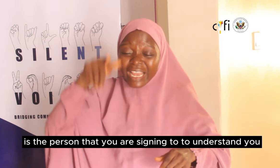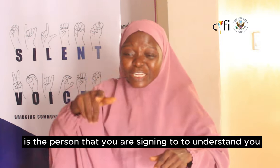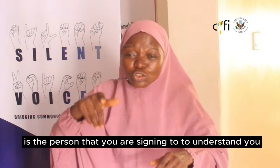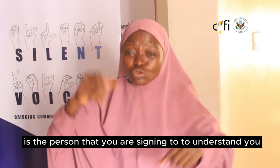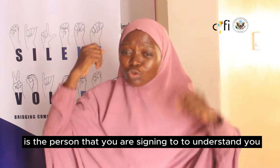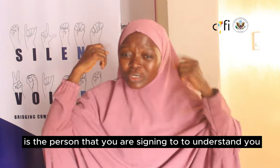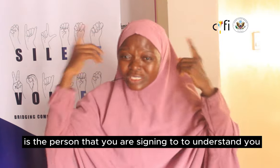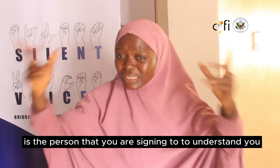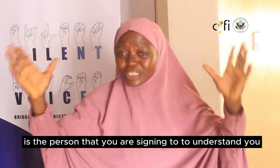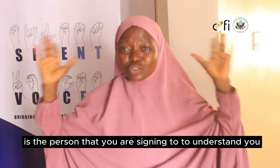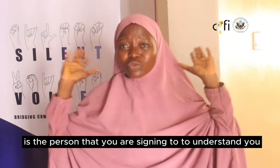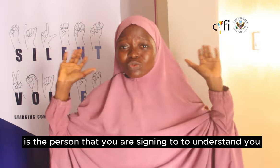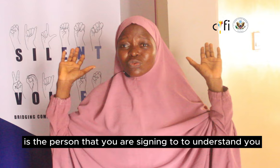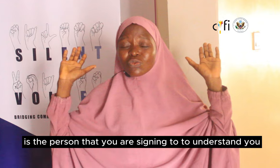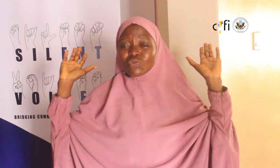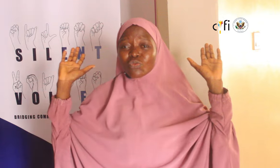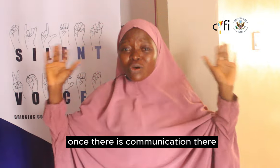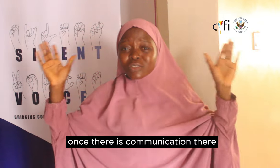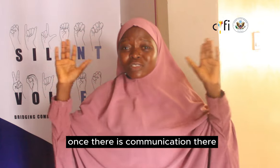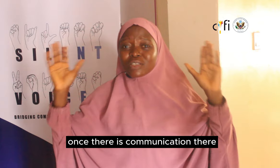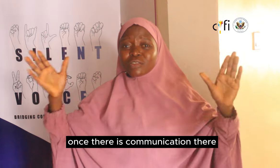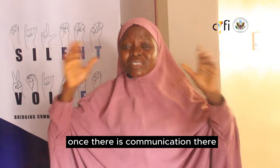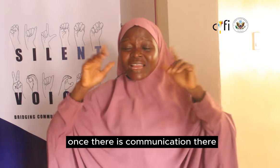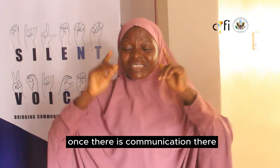signing to understand you. Once there is